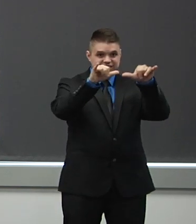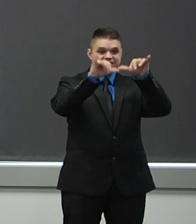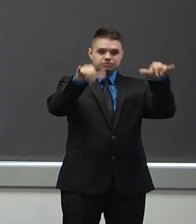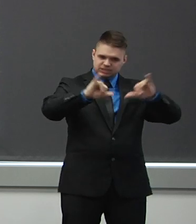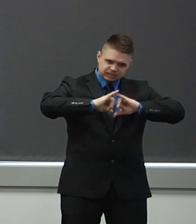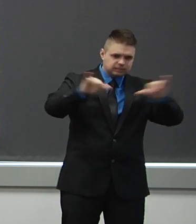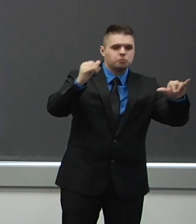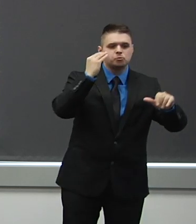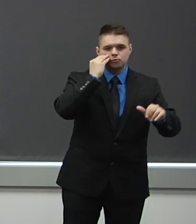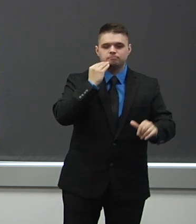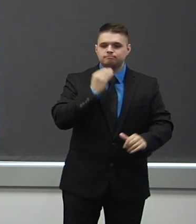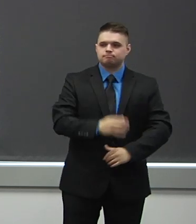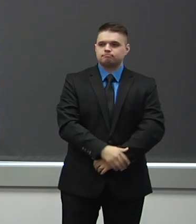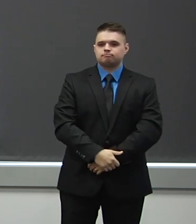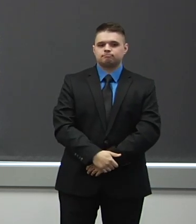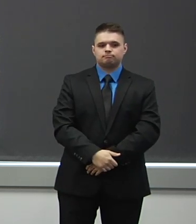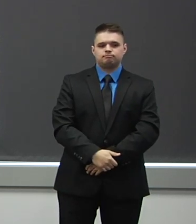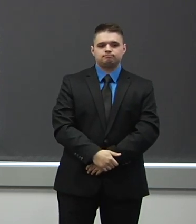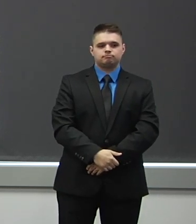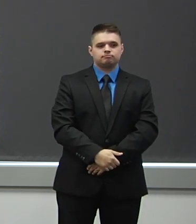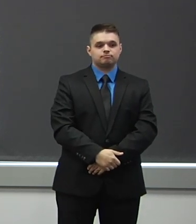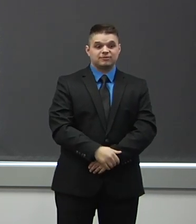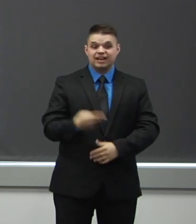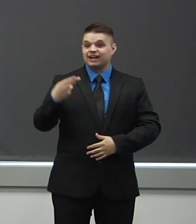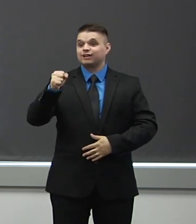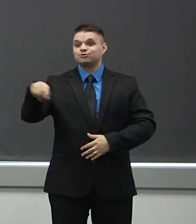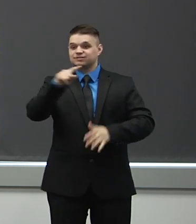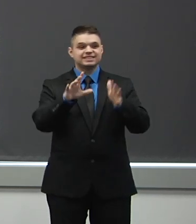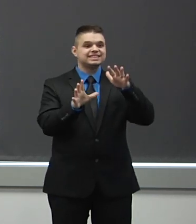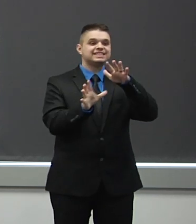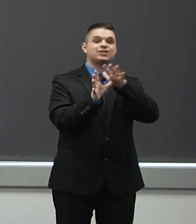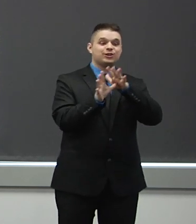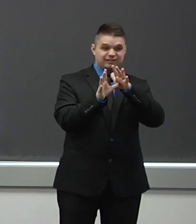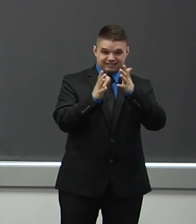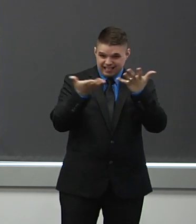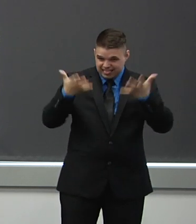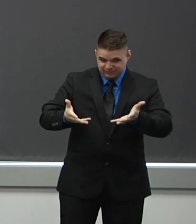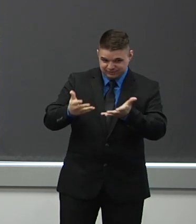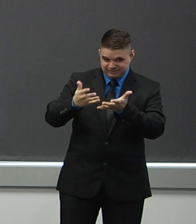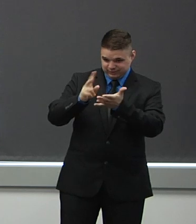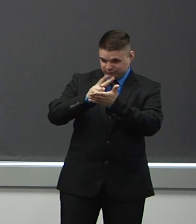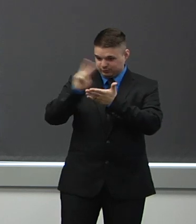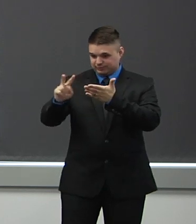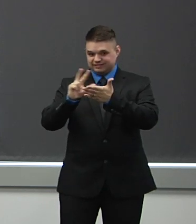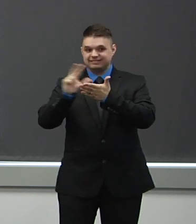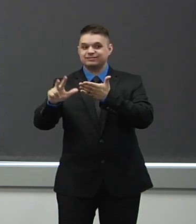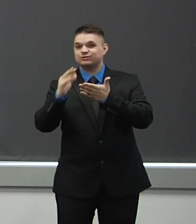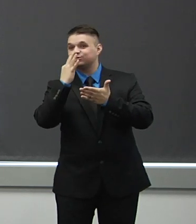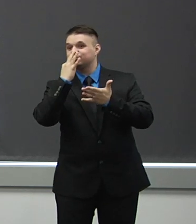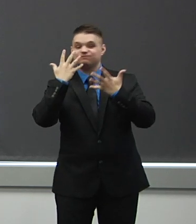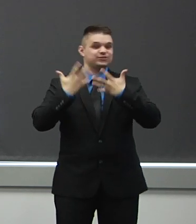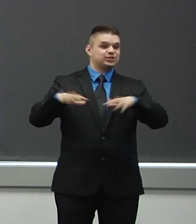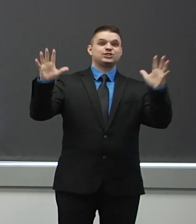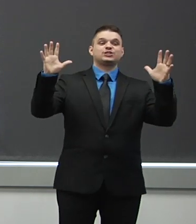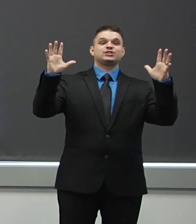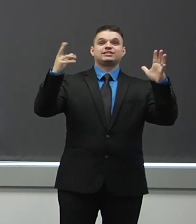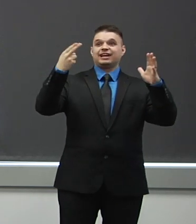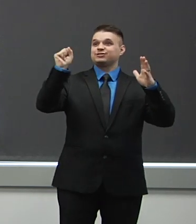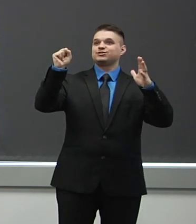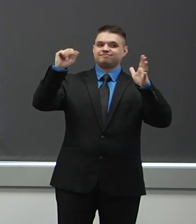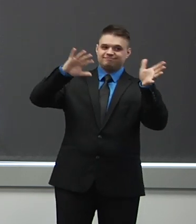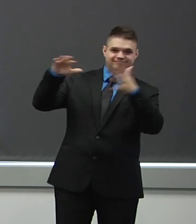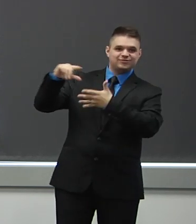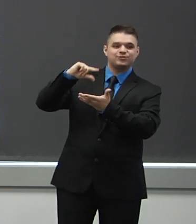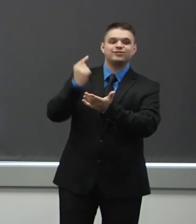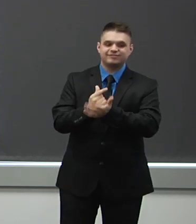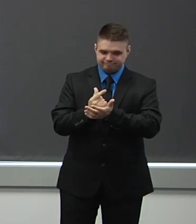Now, for our high school seniors who are just weeks away from finishing out their last year of high school, I also want to provide